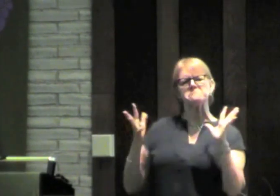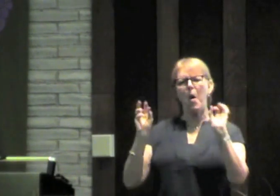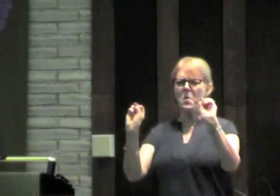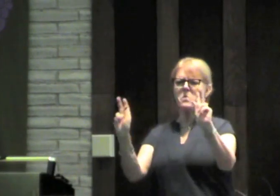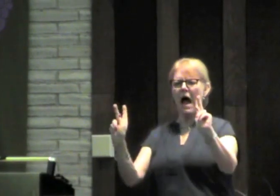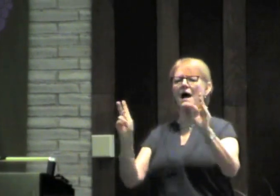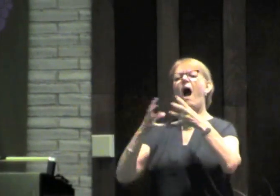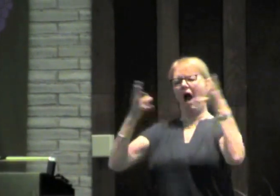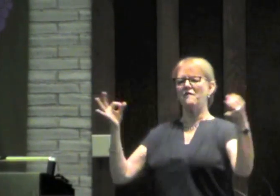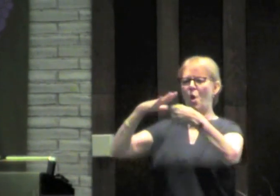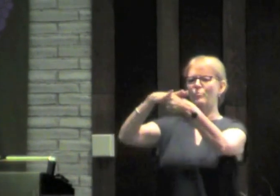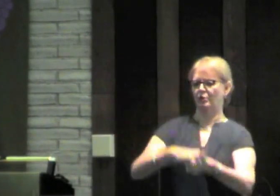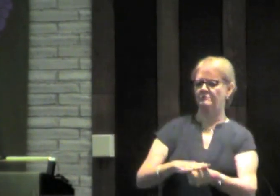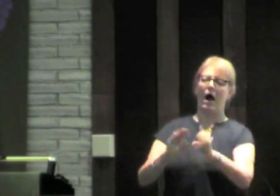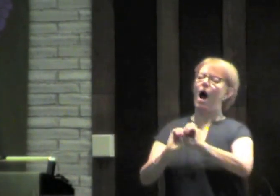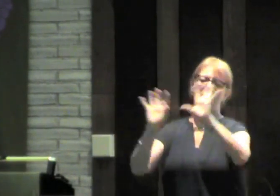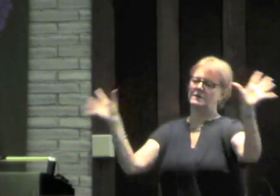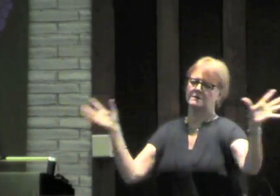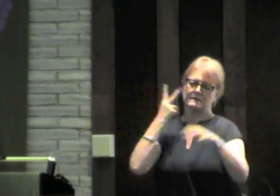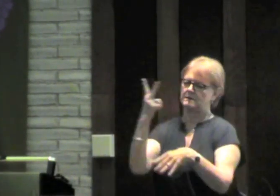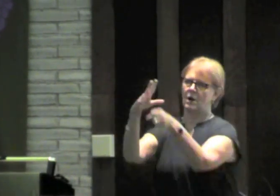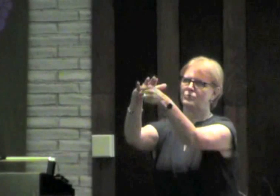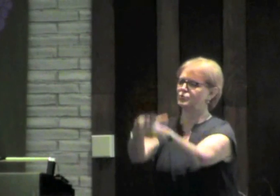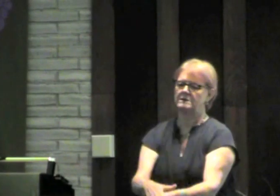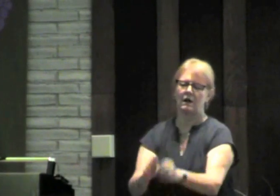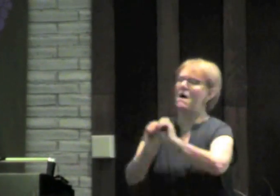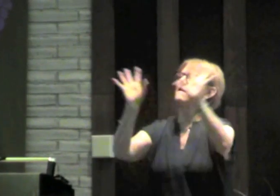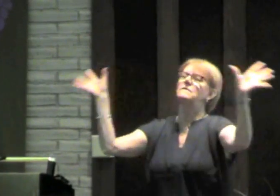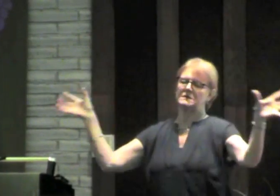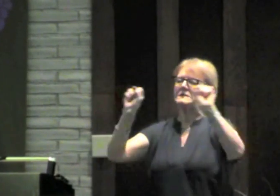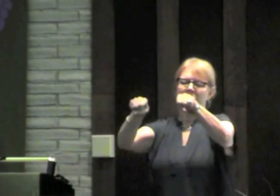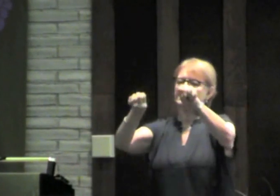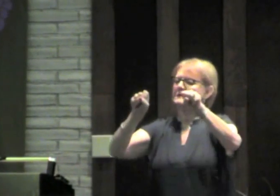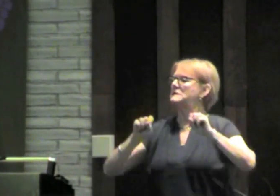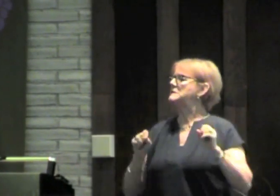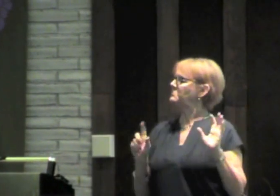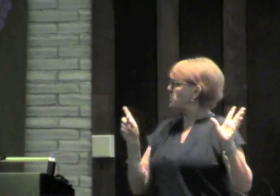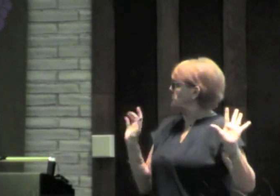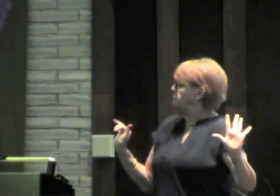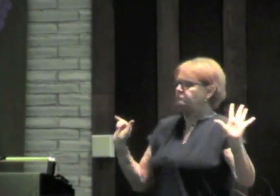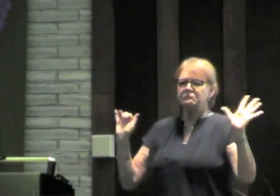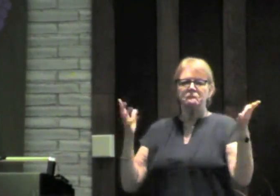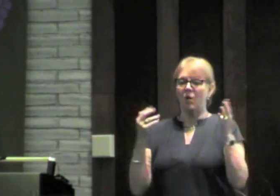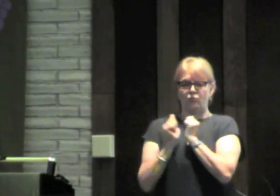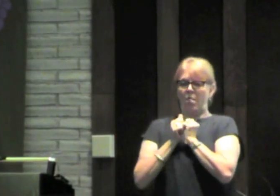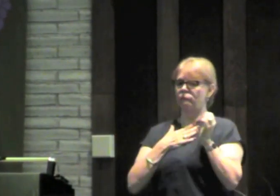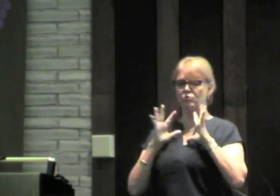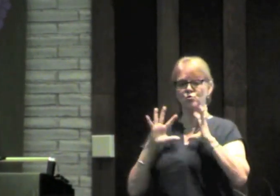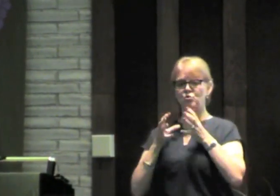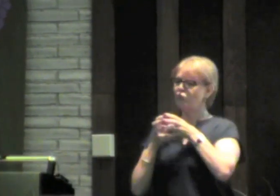You know, when I was there, I felt okay. I could see there was a lot of oppression. Obviously, there was lots of oppression. But everything was all